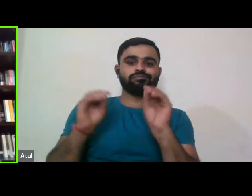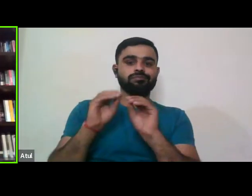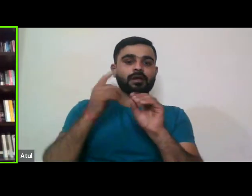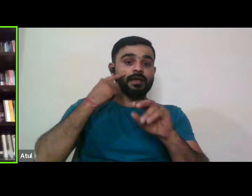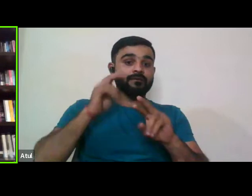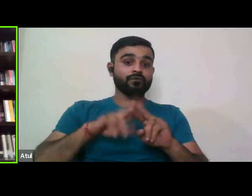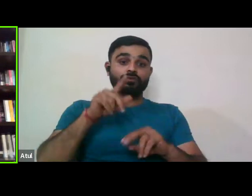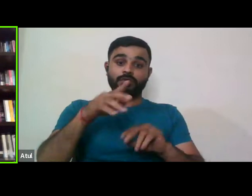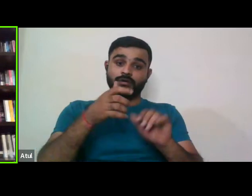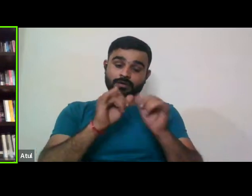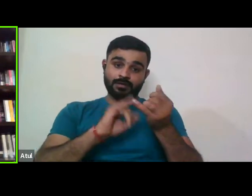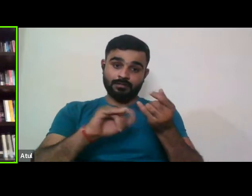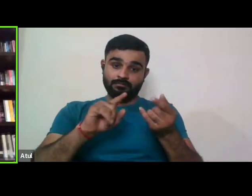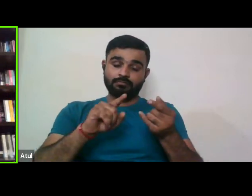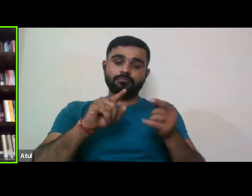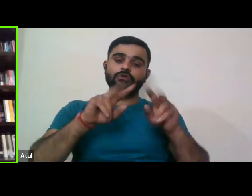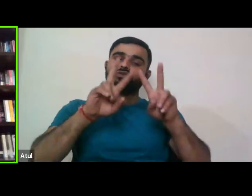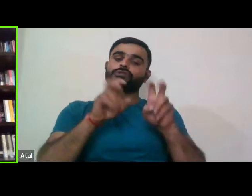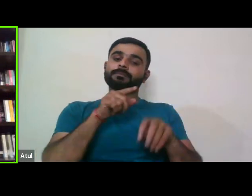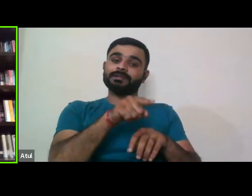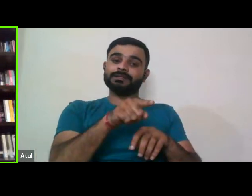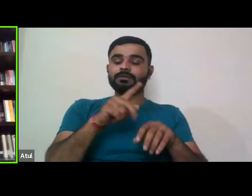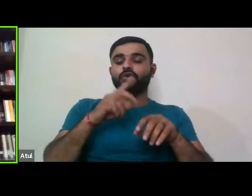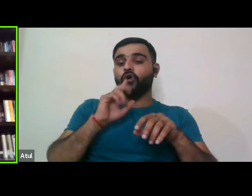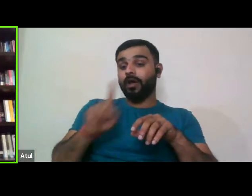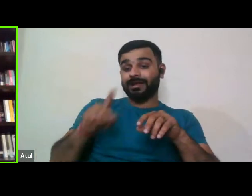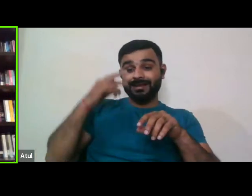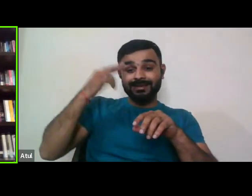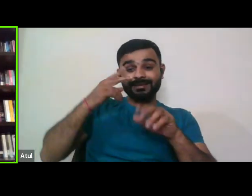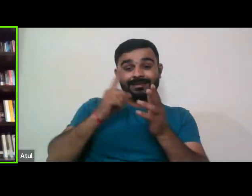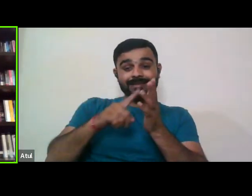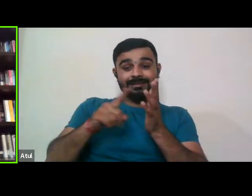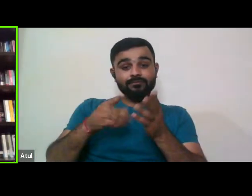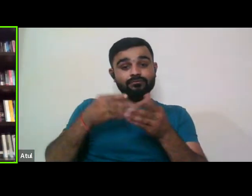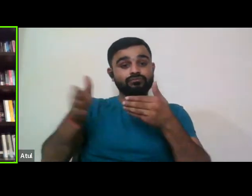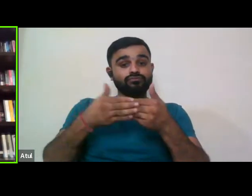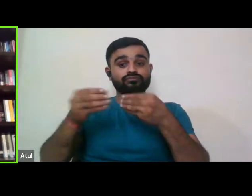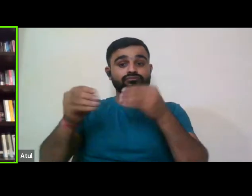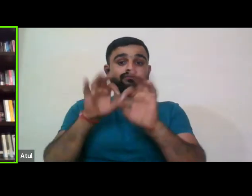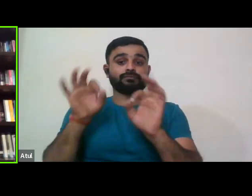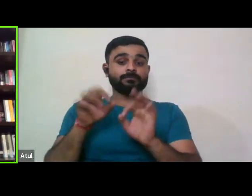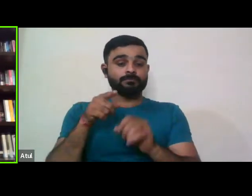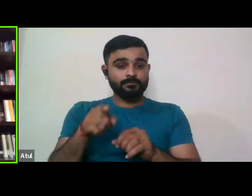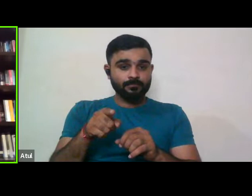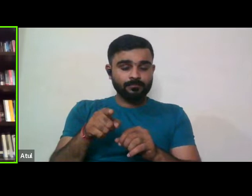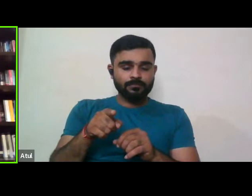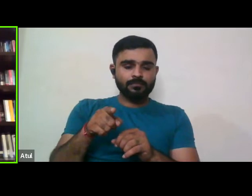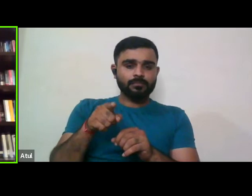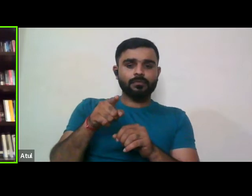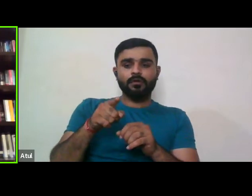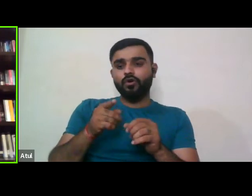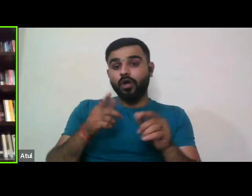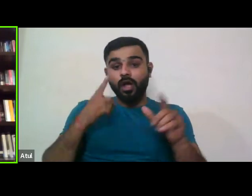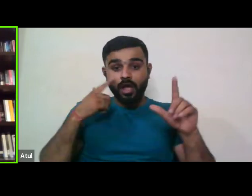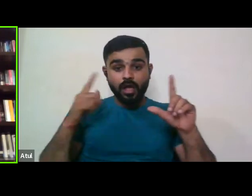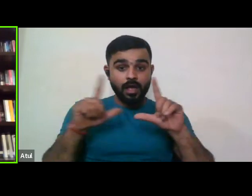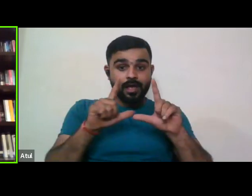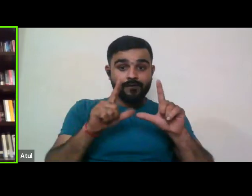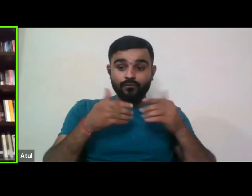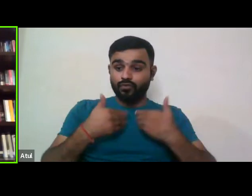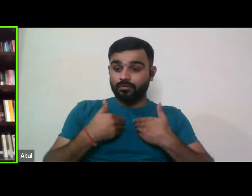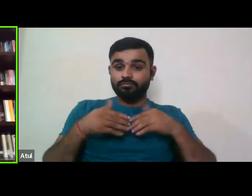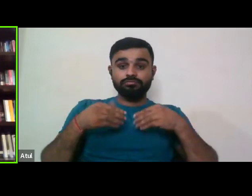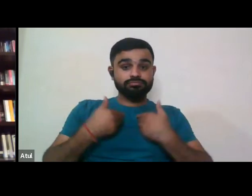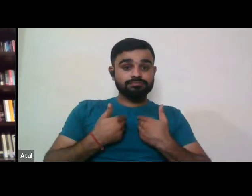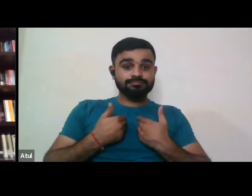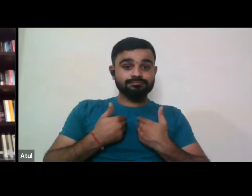that is the case, if it's not as if you're getting a reasoned order in any case, it is not evident to me